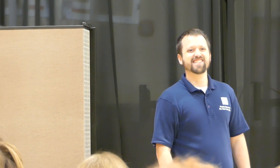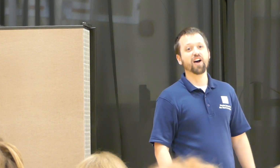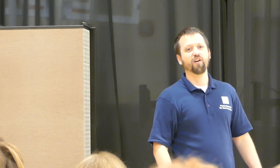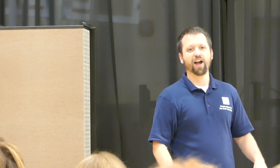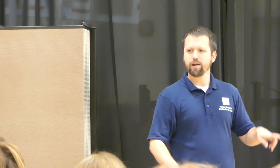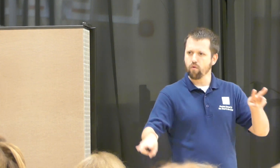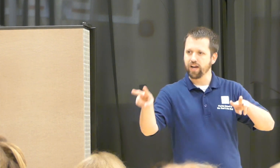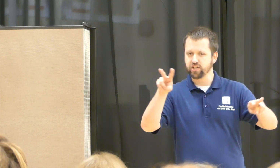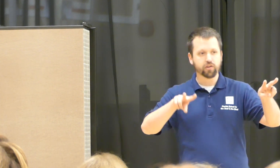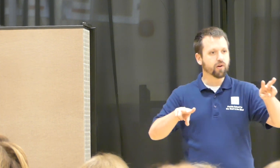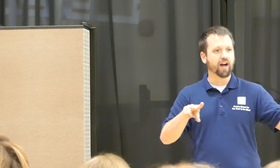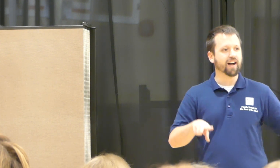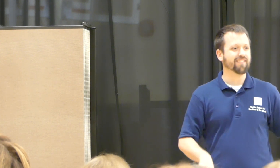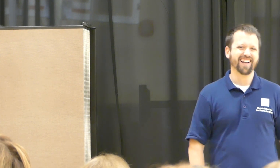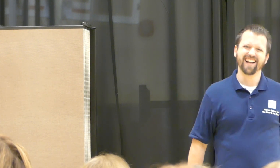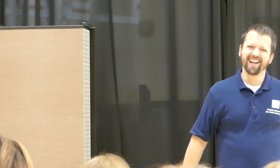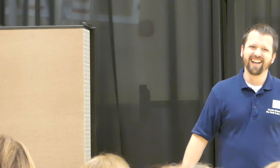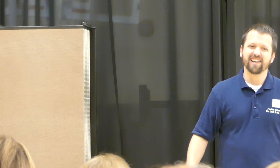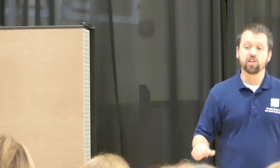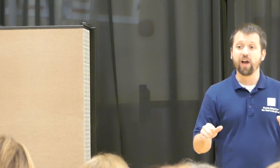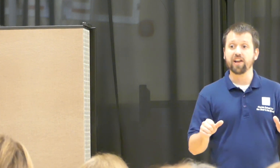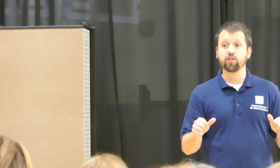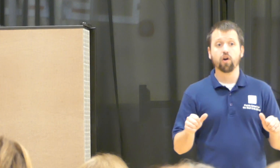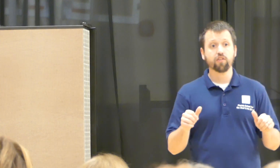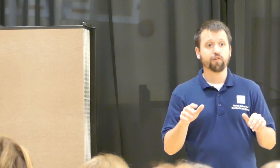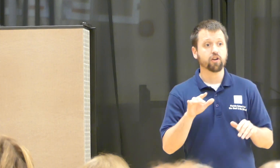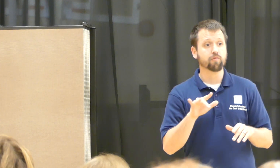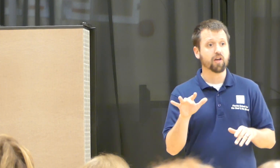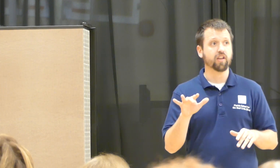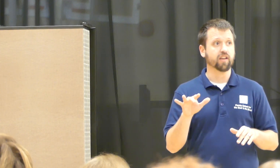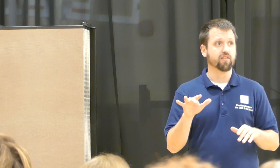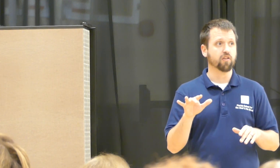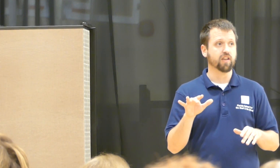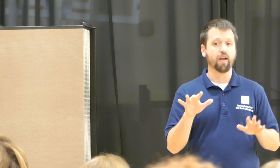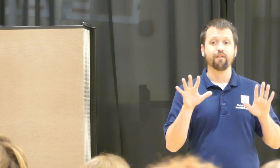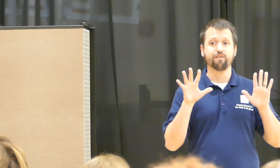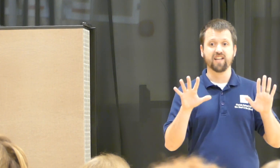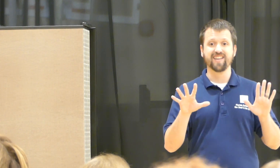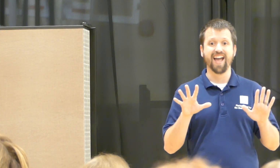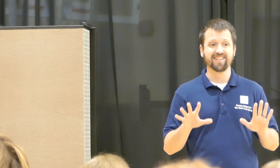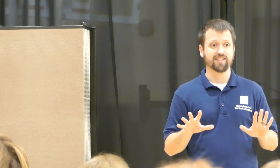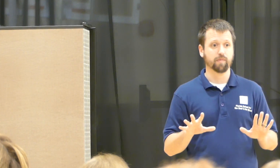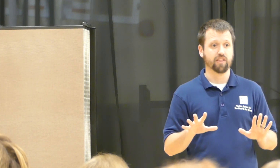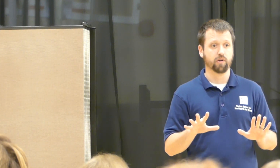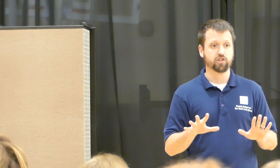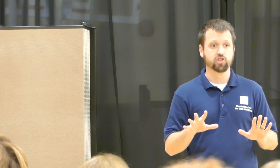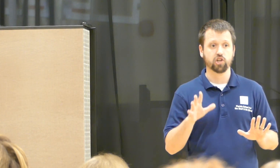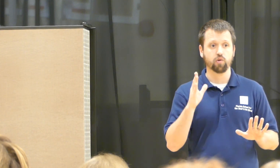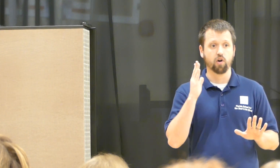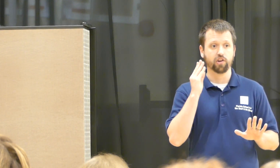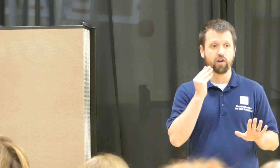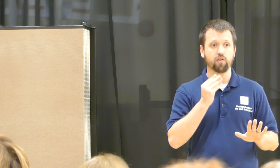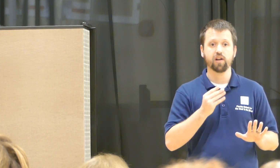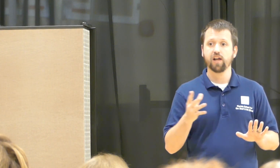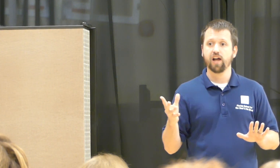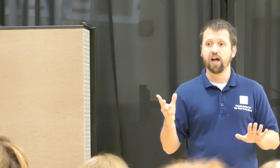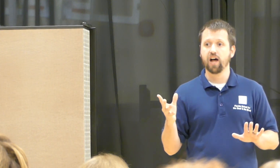So, I am watching you. Y'all's finger spelling is looking fantastic, by the way, just so you all know.